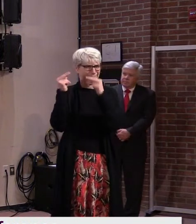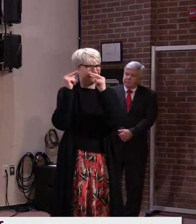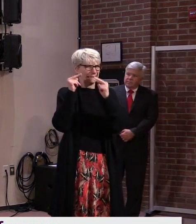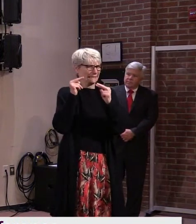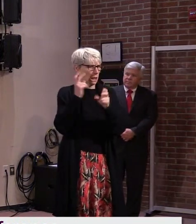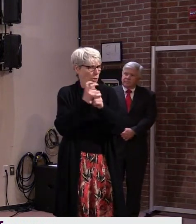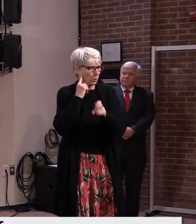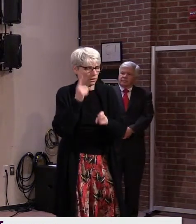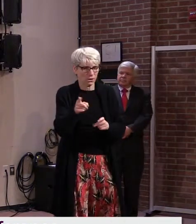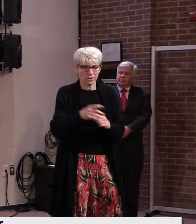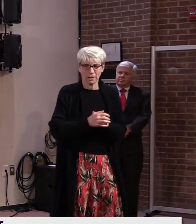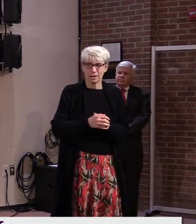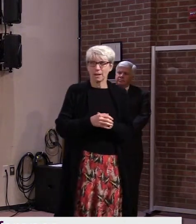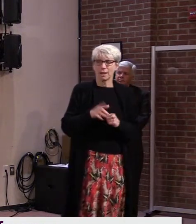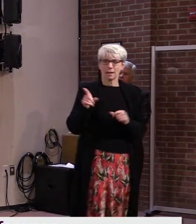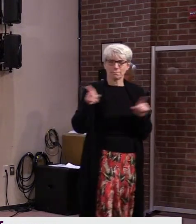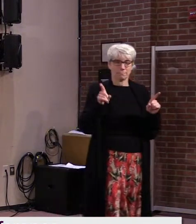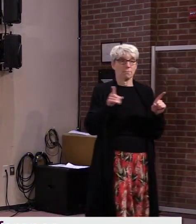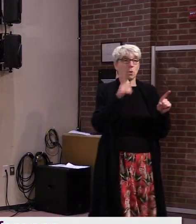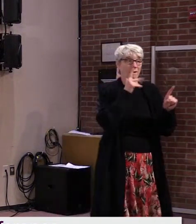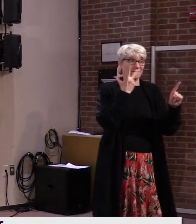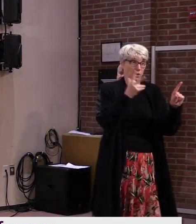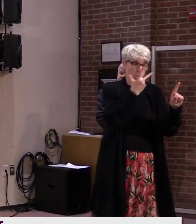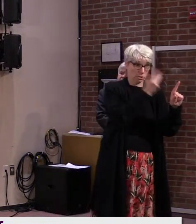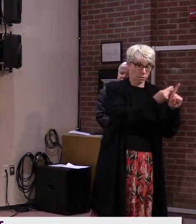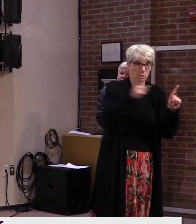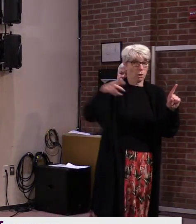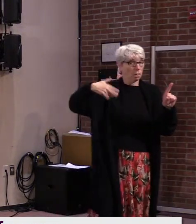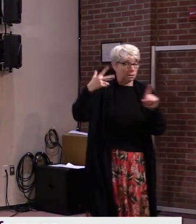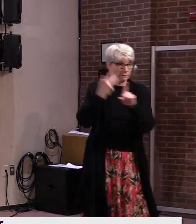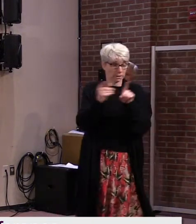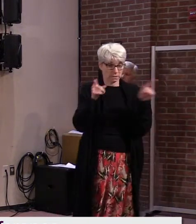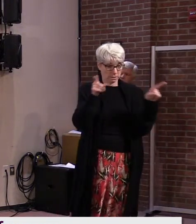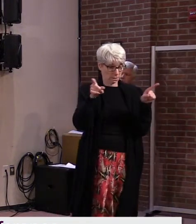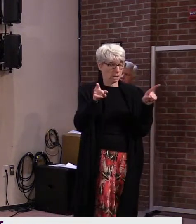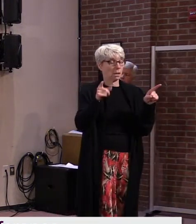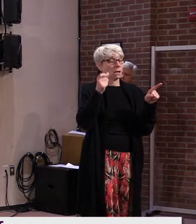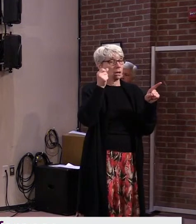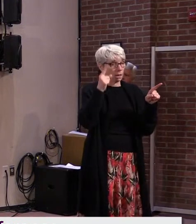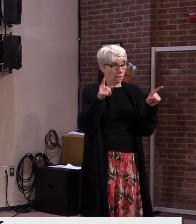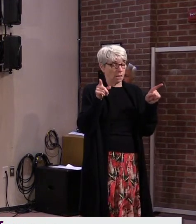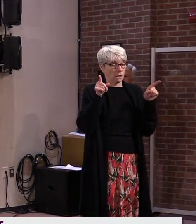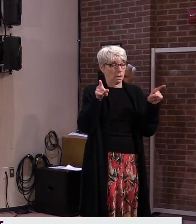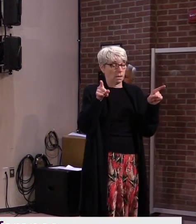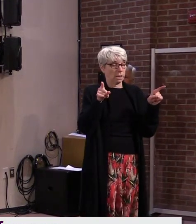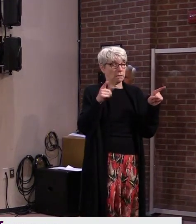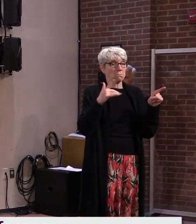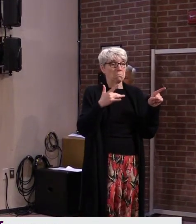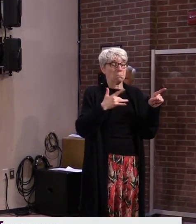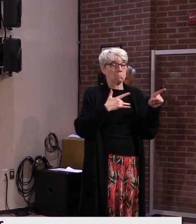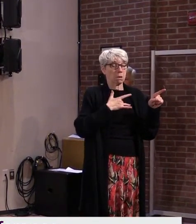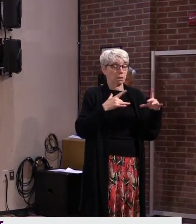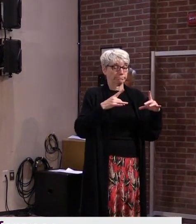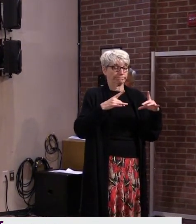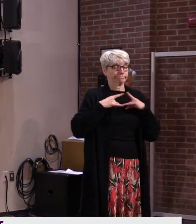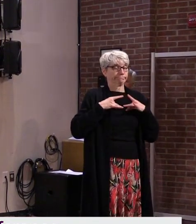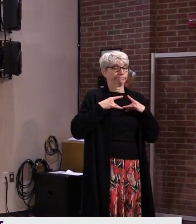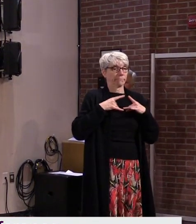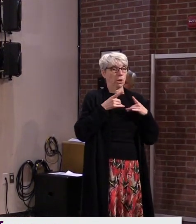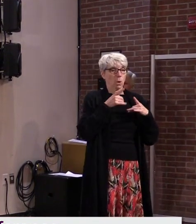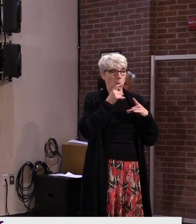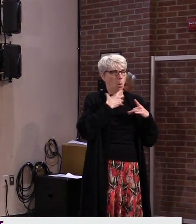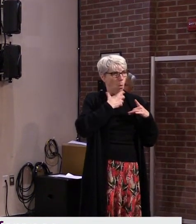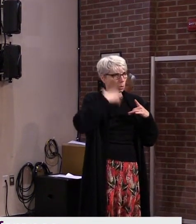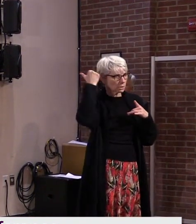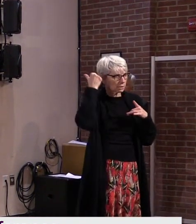So, Peter, I think among both groups, both populations, the most vulnerable by age remain the most vulnerable.